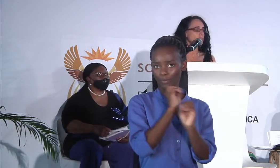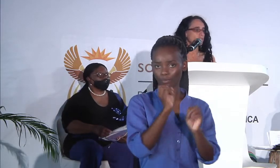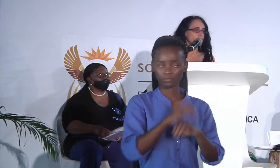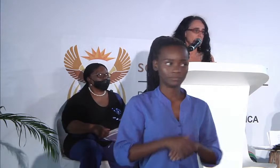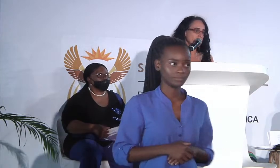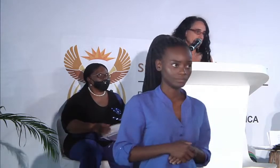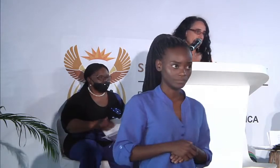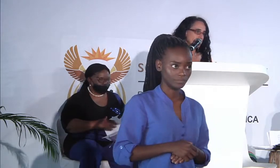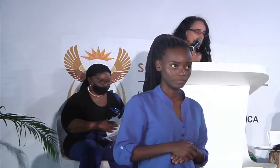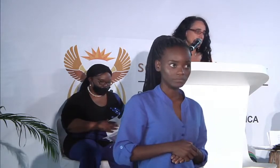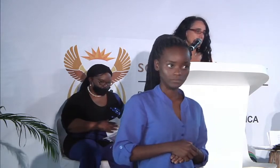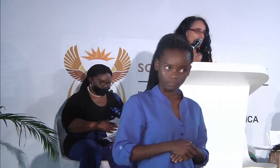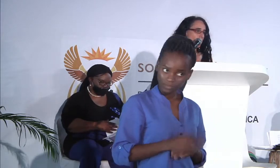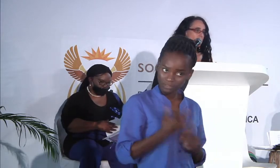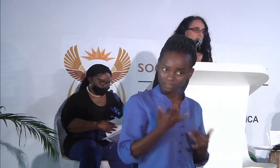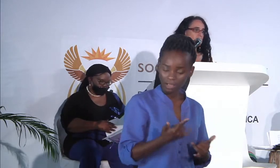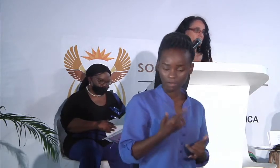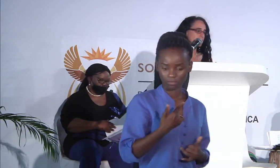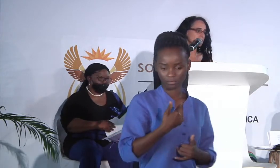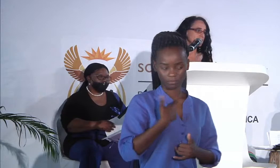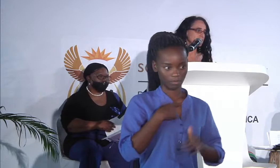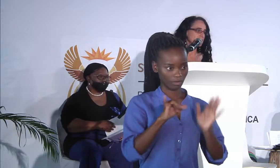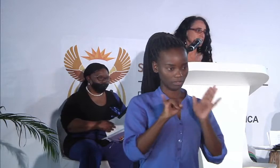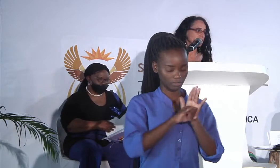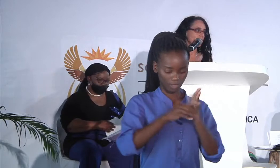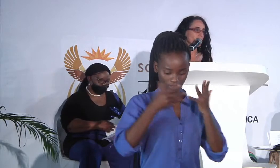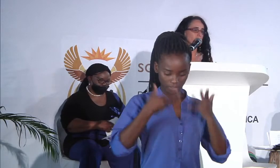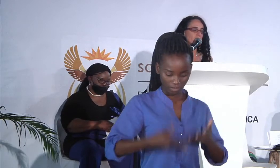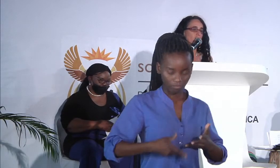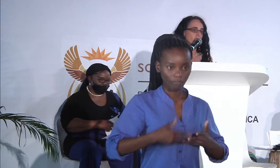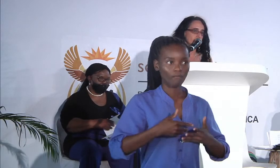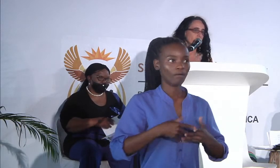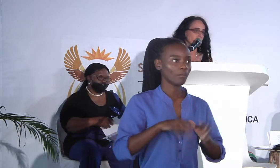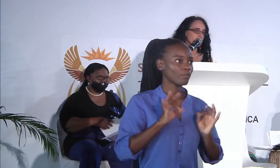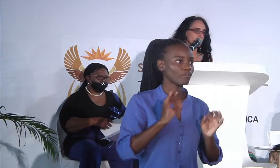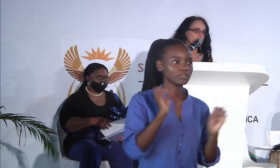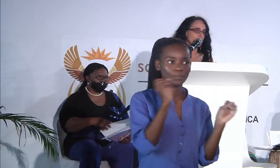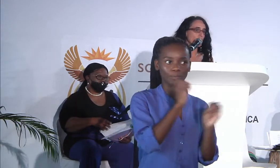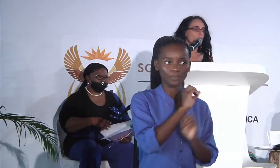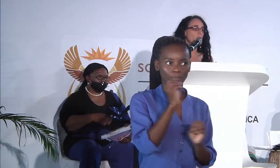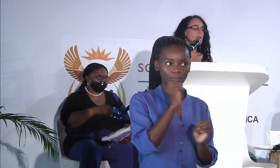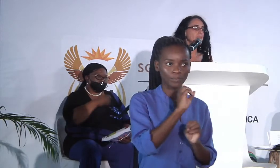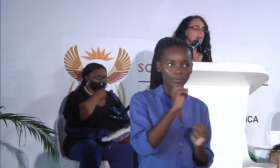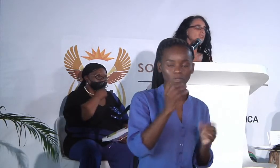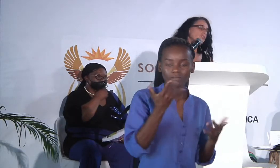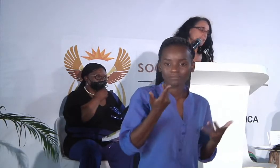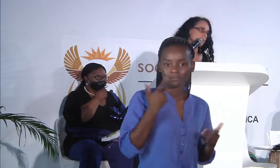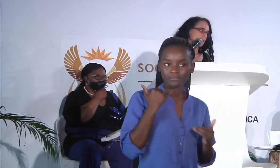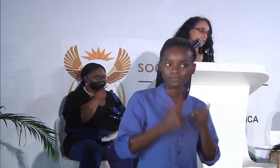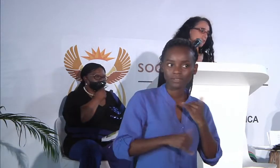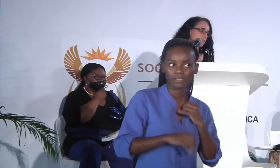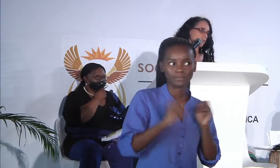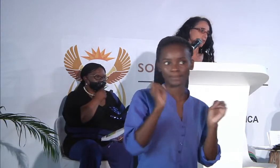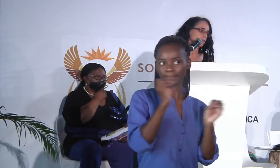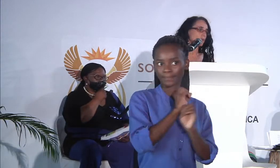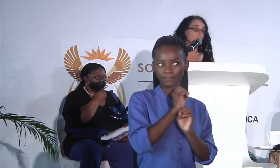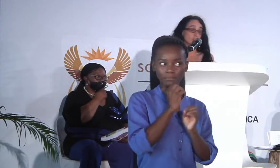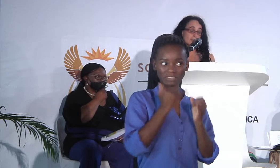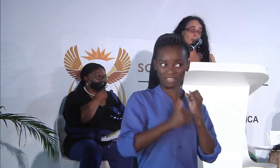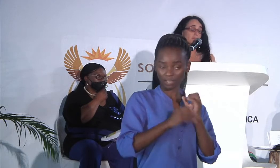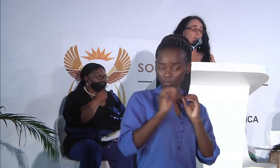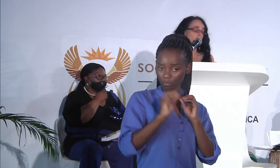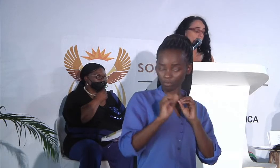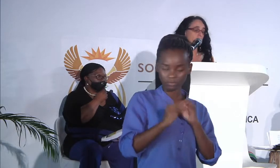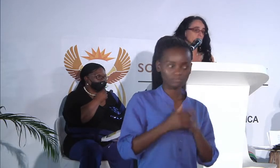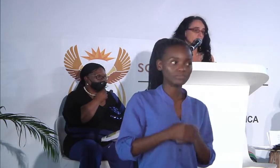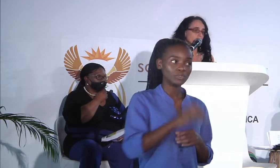of fragmentation, of inconsistency, of incoherence, we make choices which are